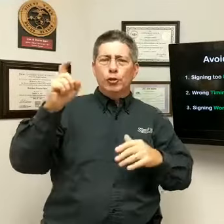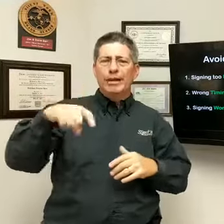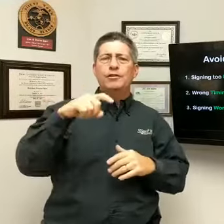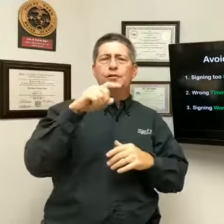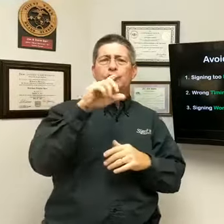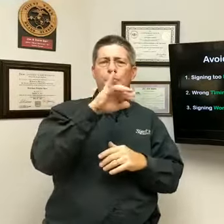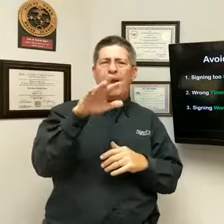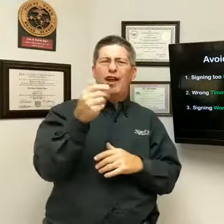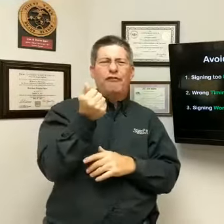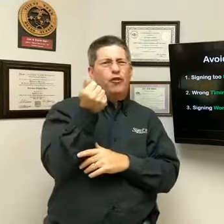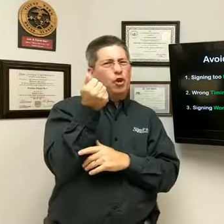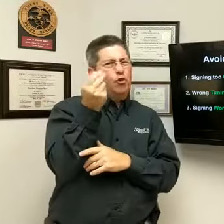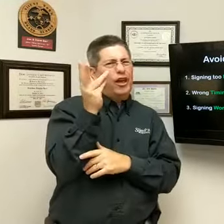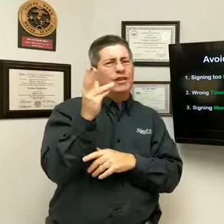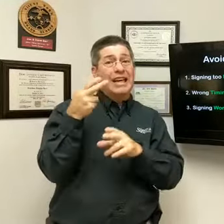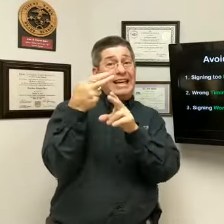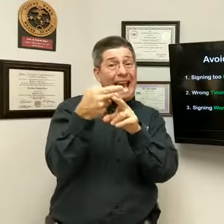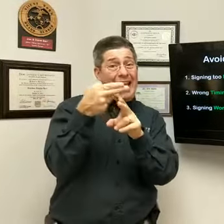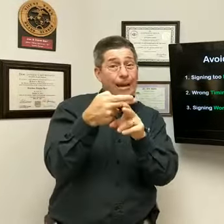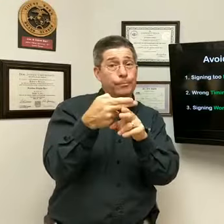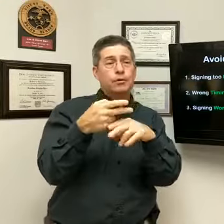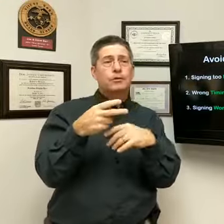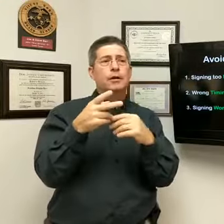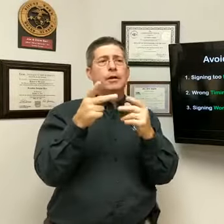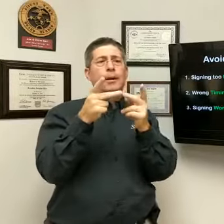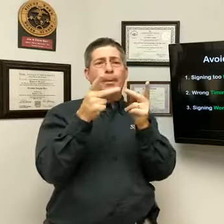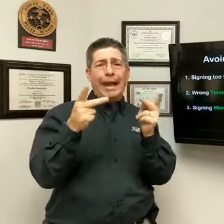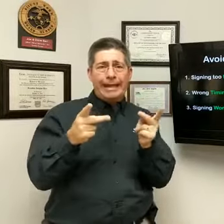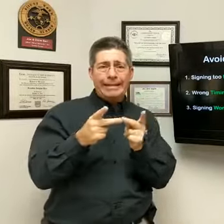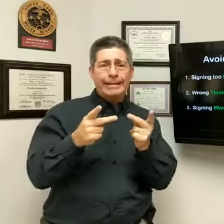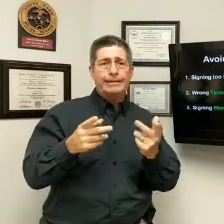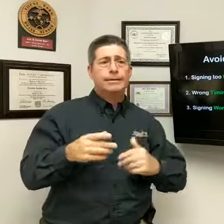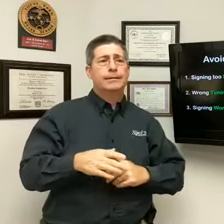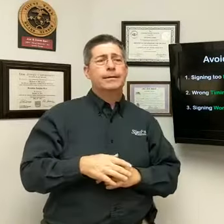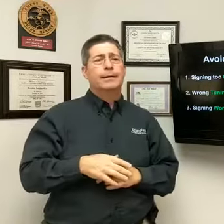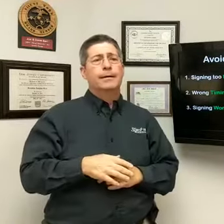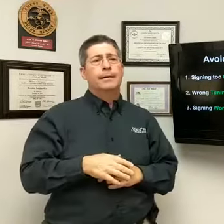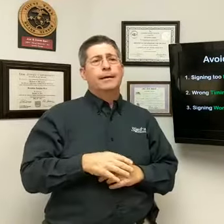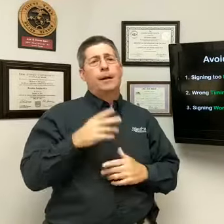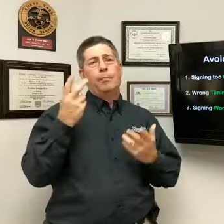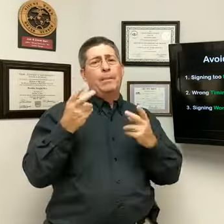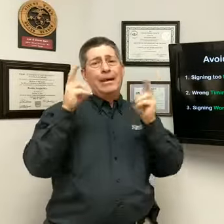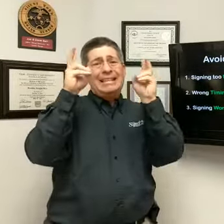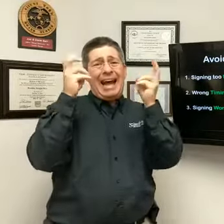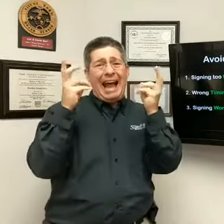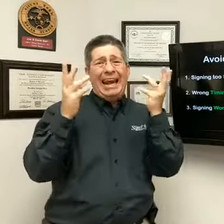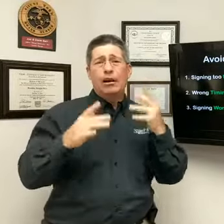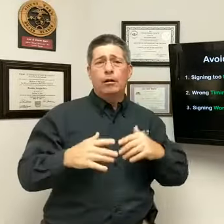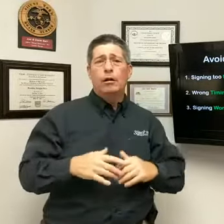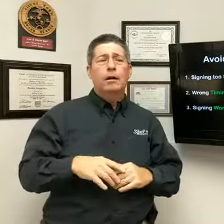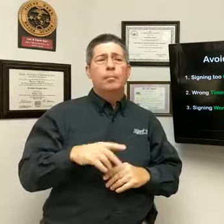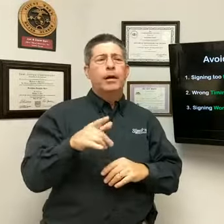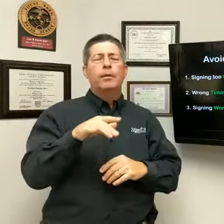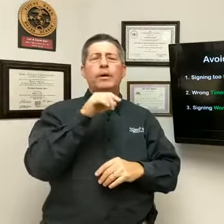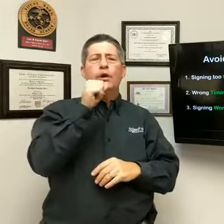to spell few things, names, places, maybe a title, but don't